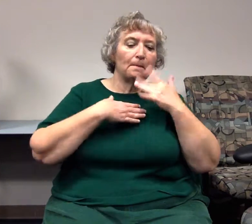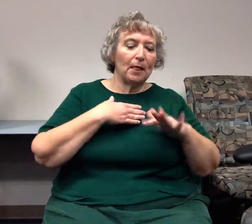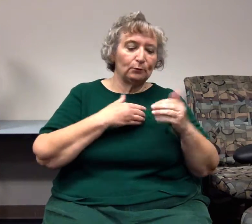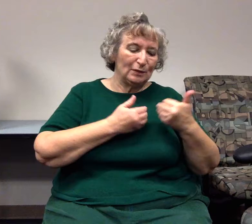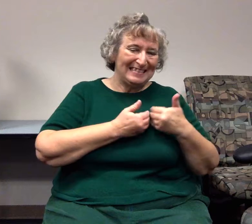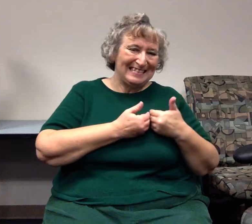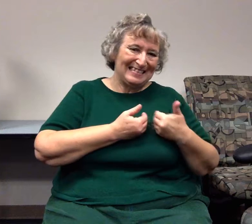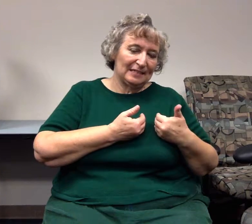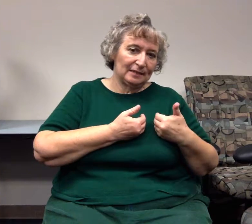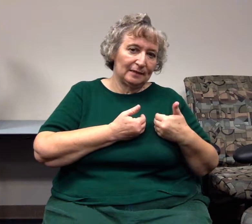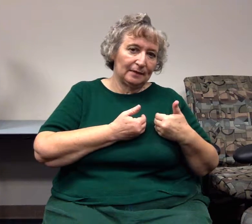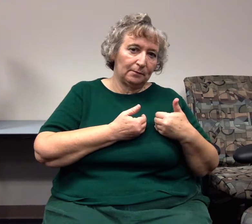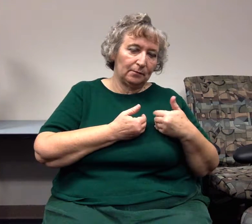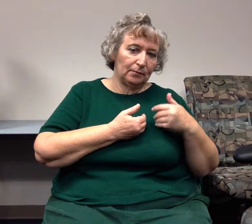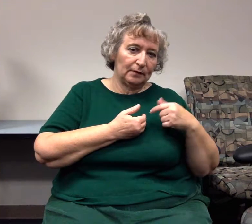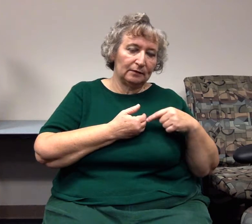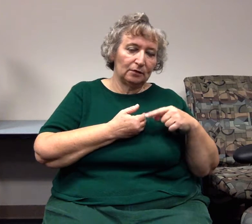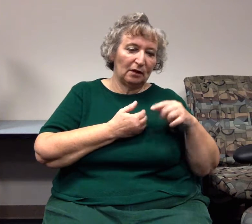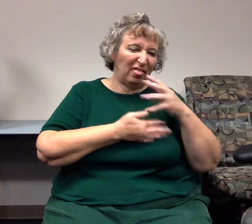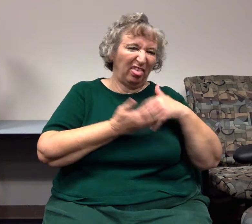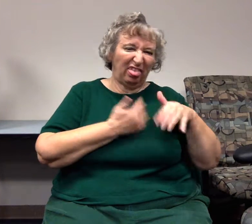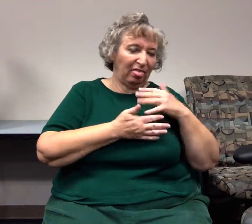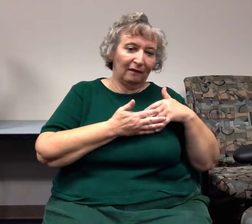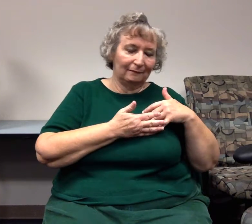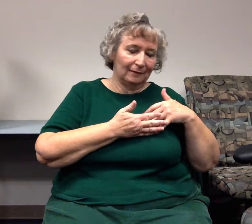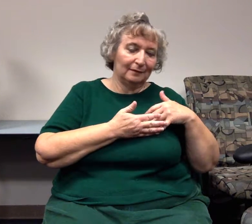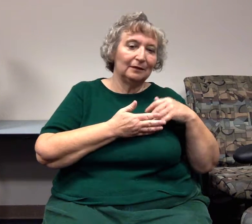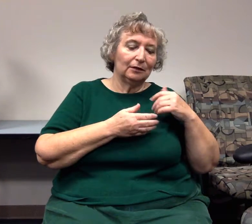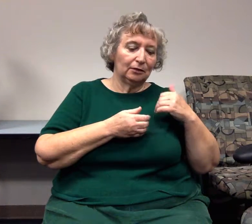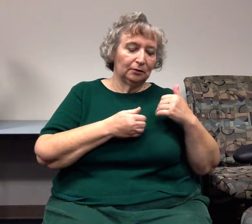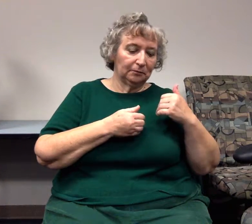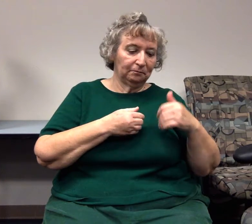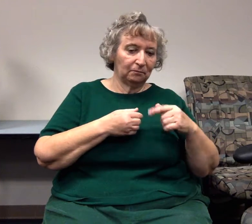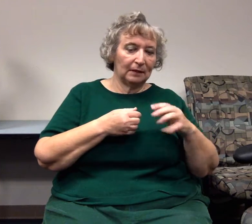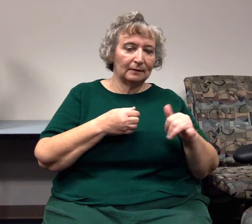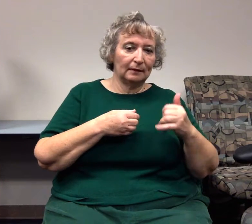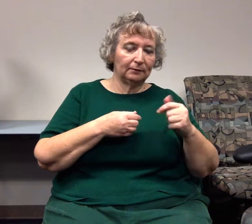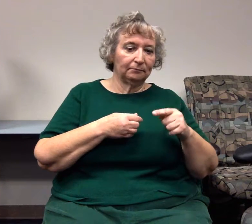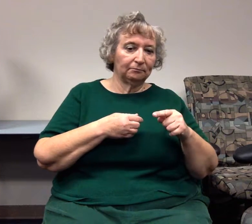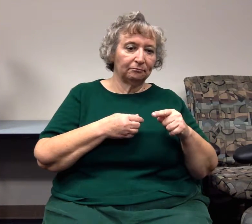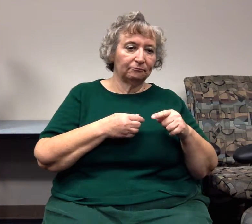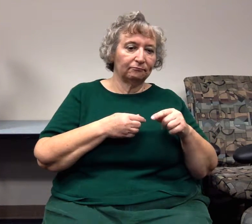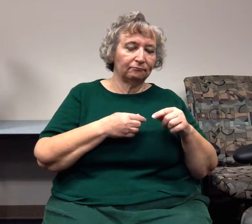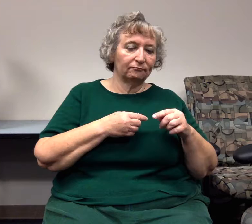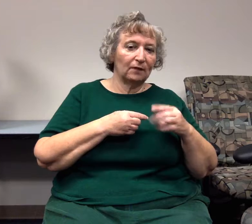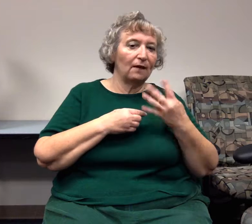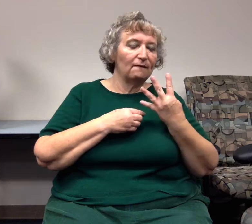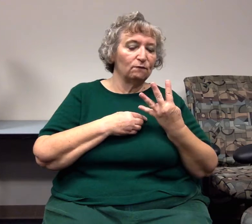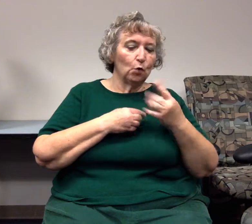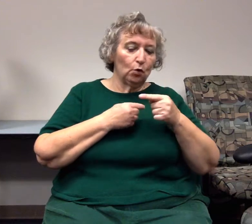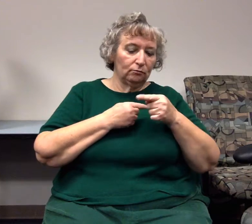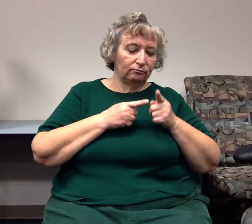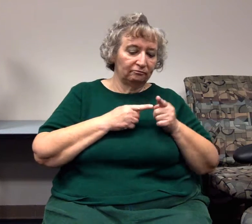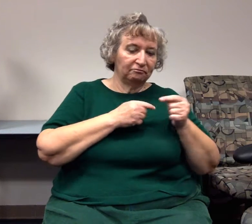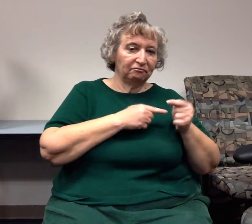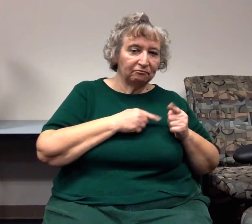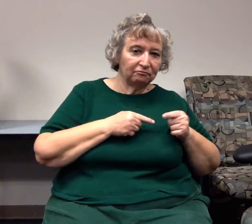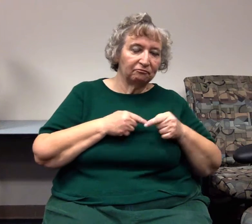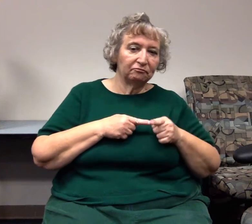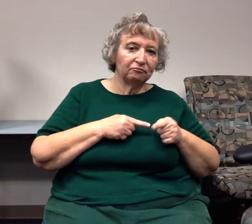separate, and it sends all of the blood to our muscles and to our body when